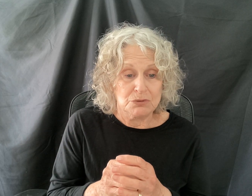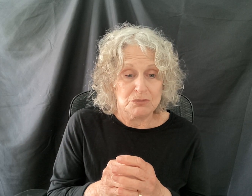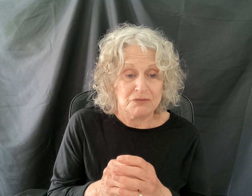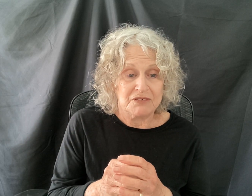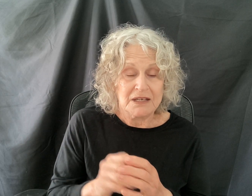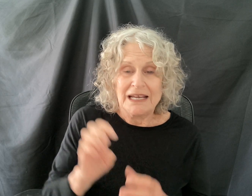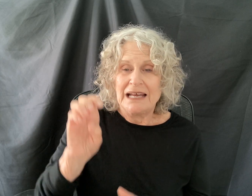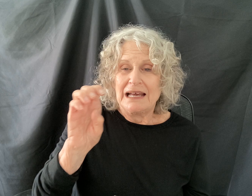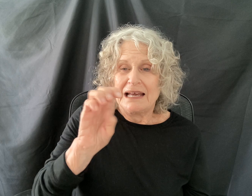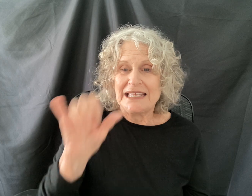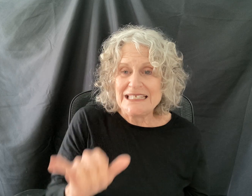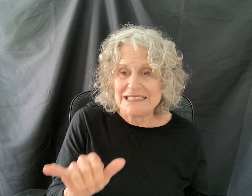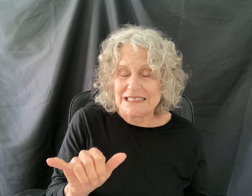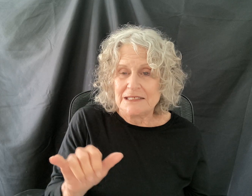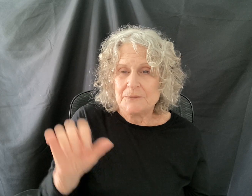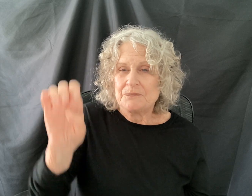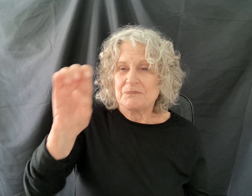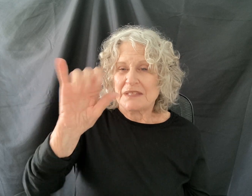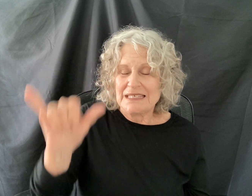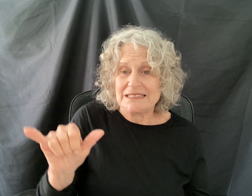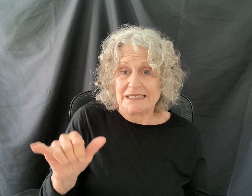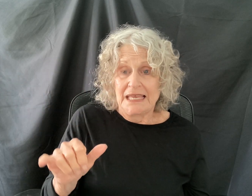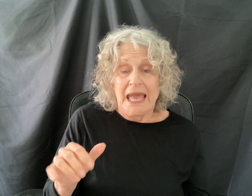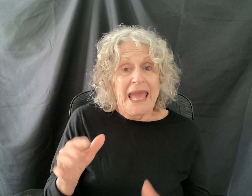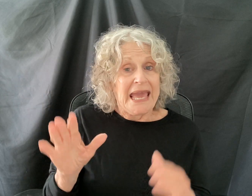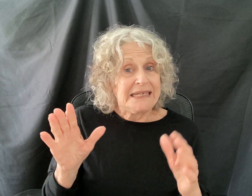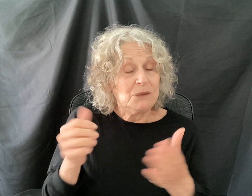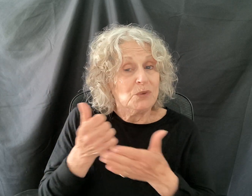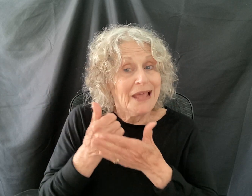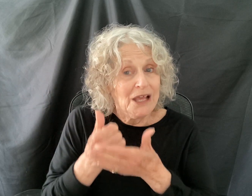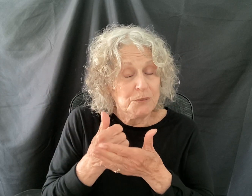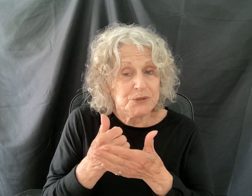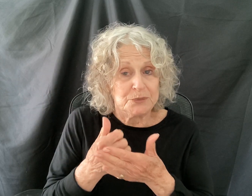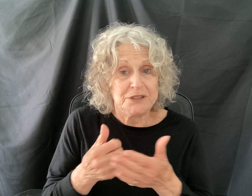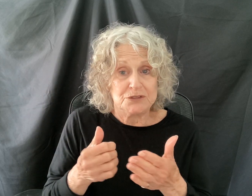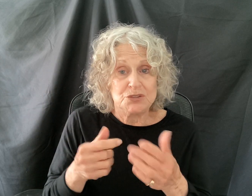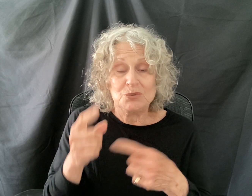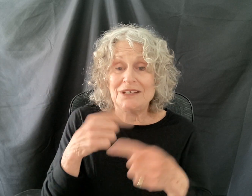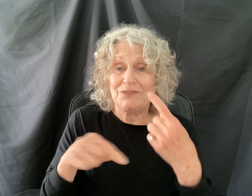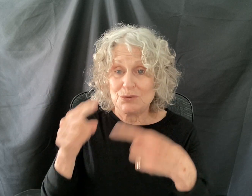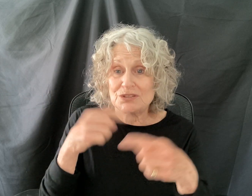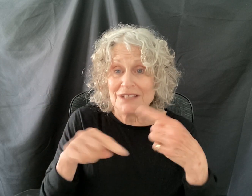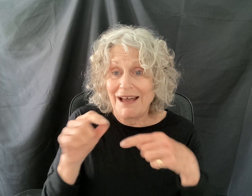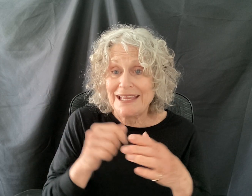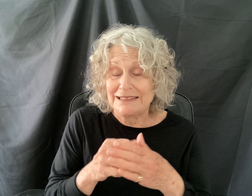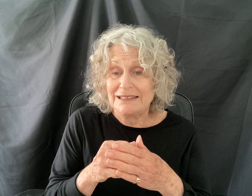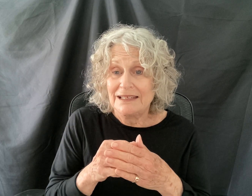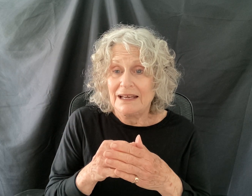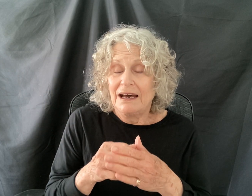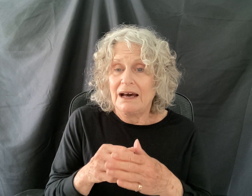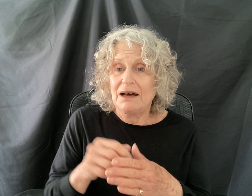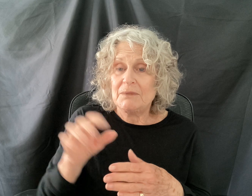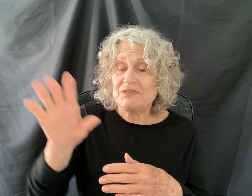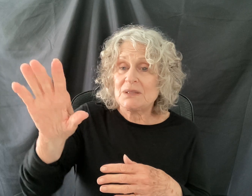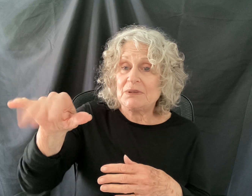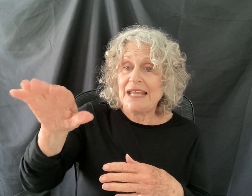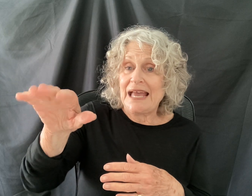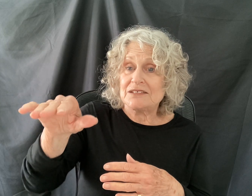move, easy. And it will help your reader too if you sign, if somebody asks